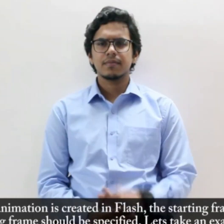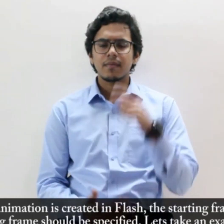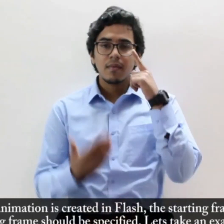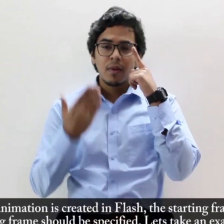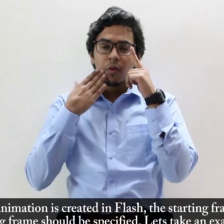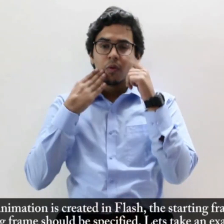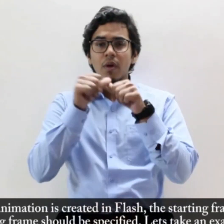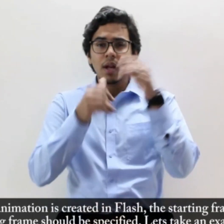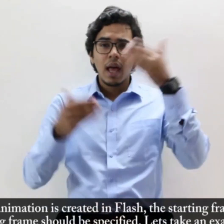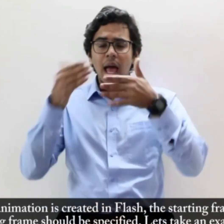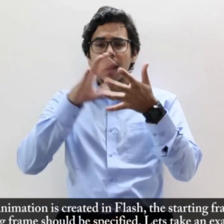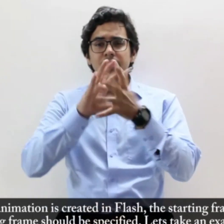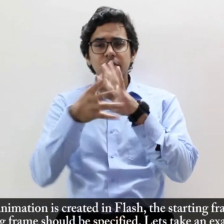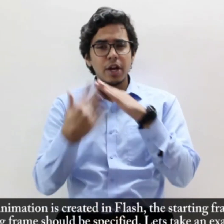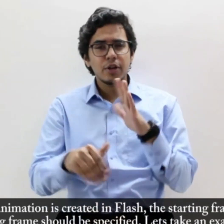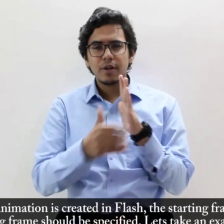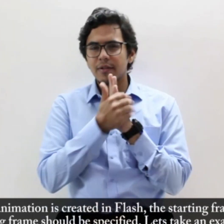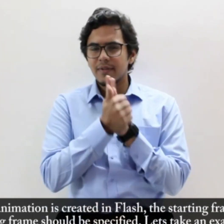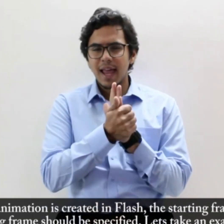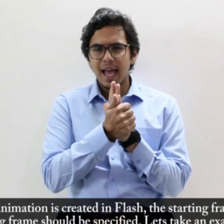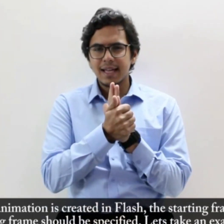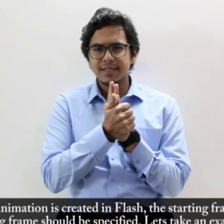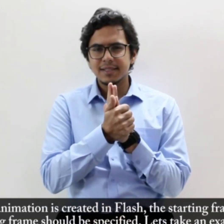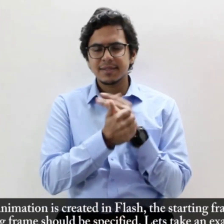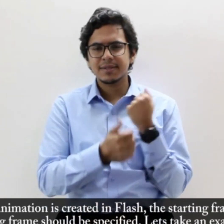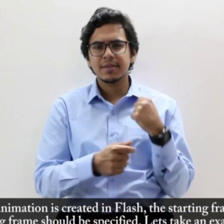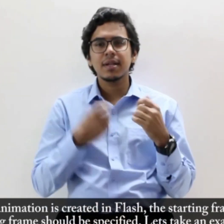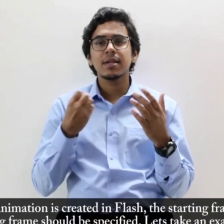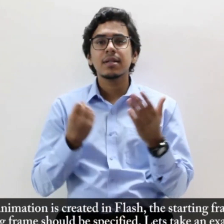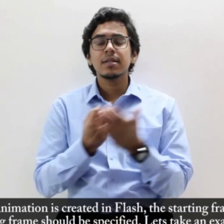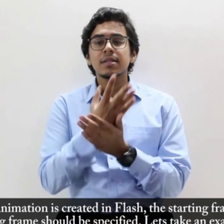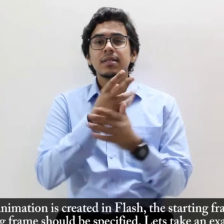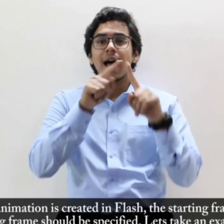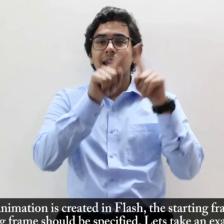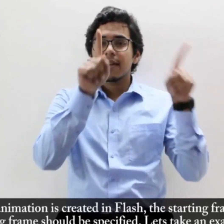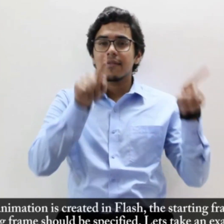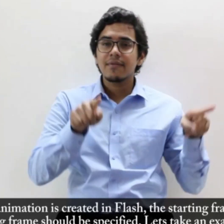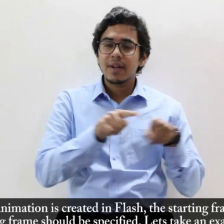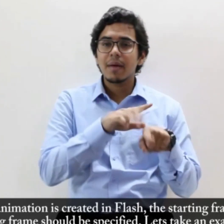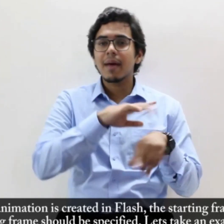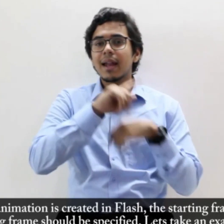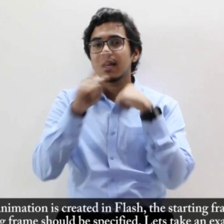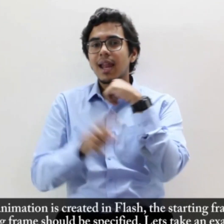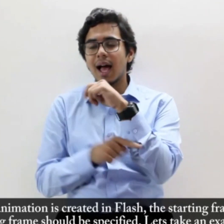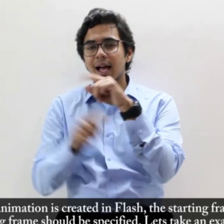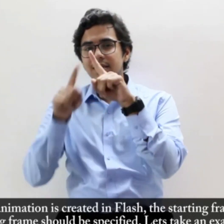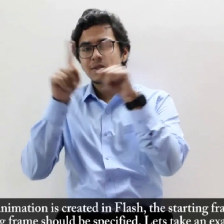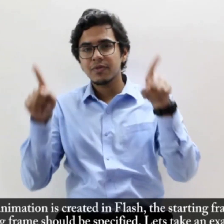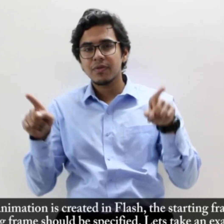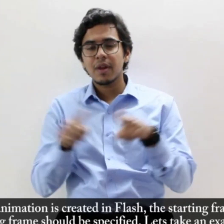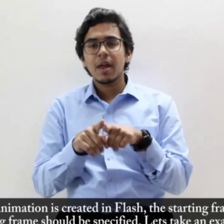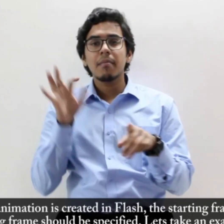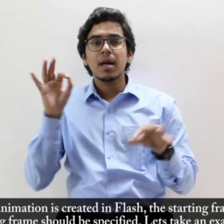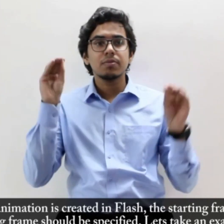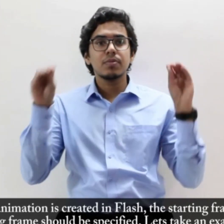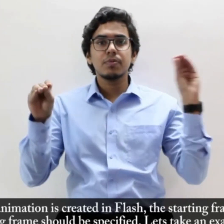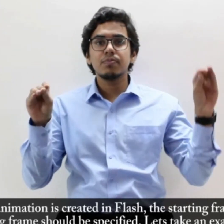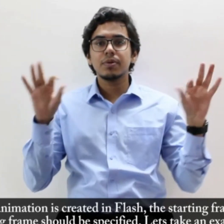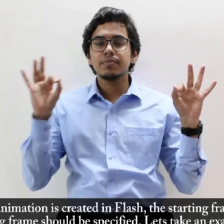When an animation is created in Flash, the starting frame and an ending frame should be